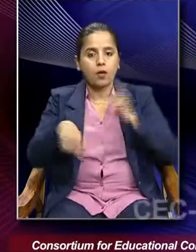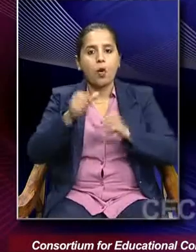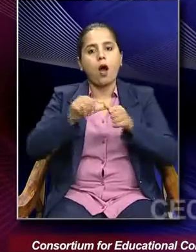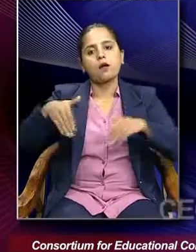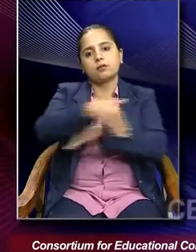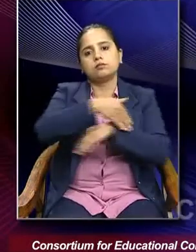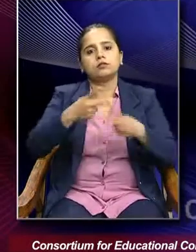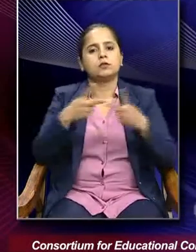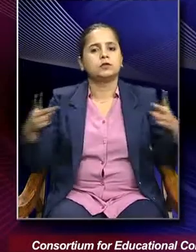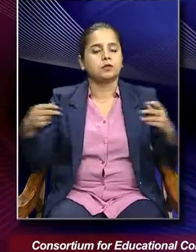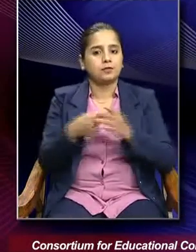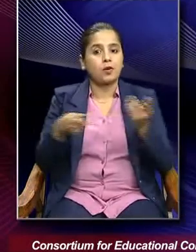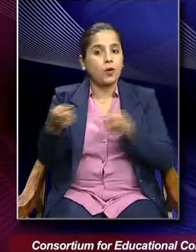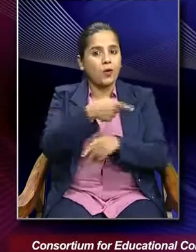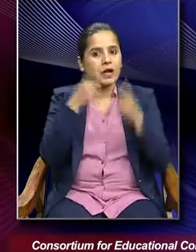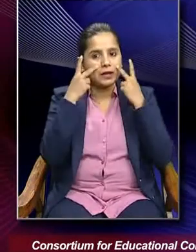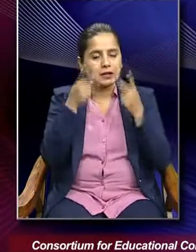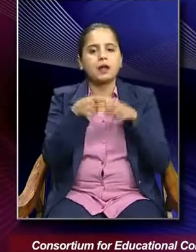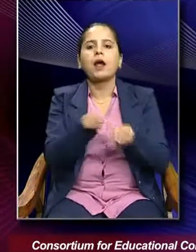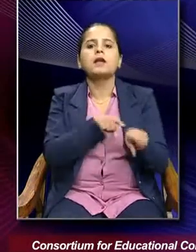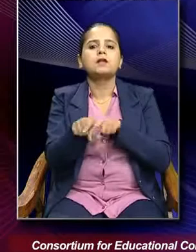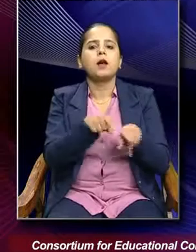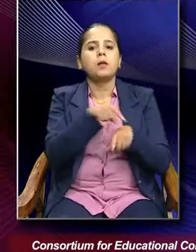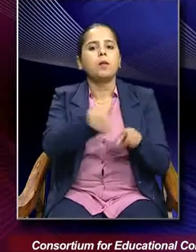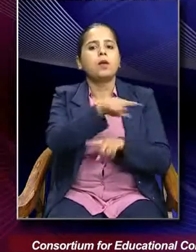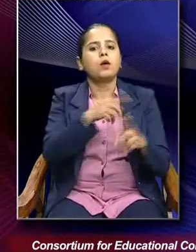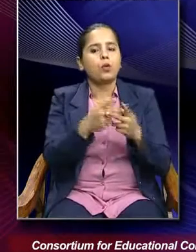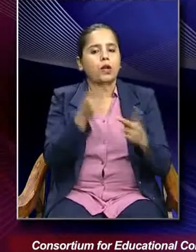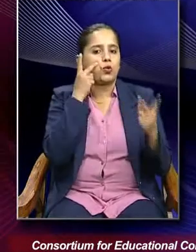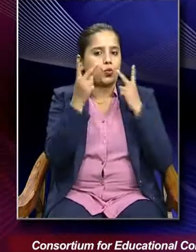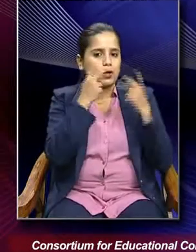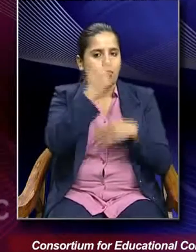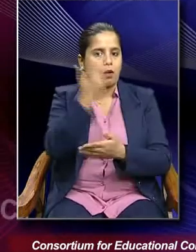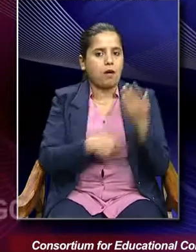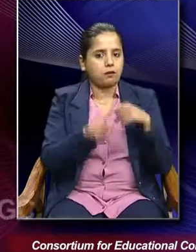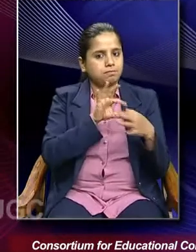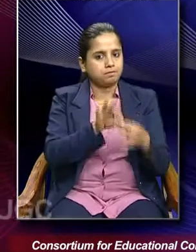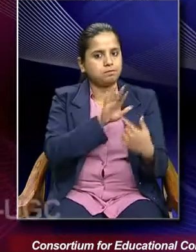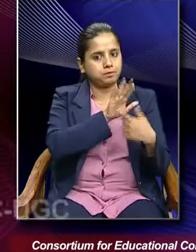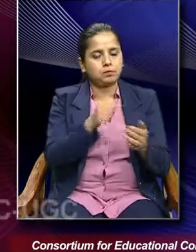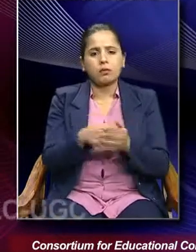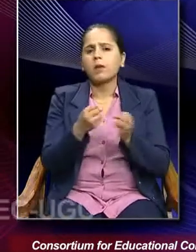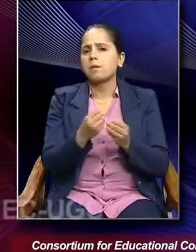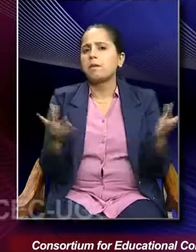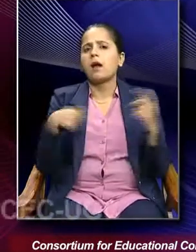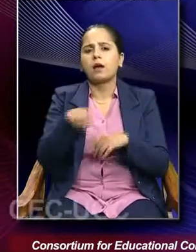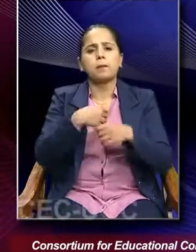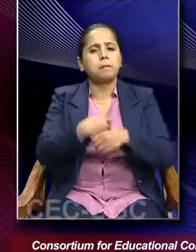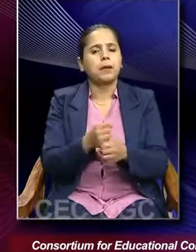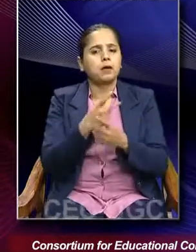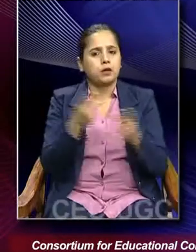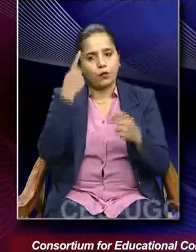architecture. These are some of the examples of visual arts. Many creative fields,